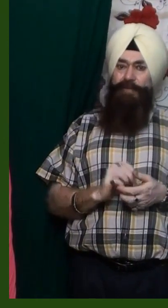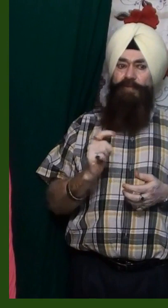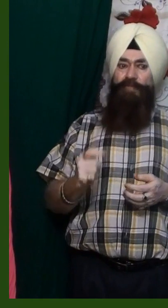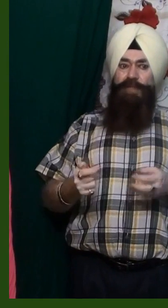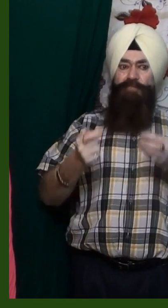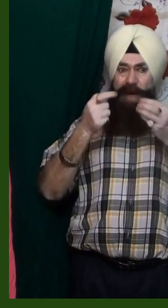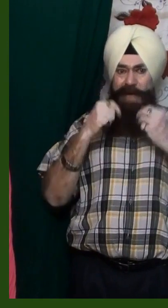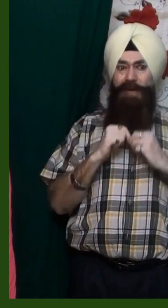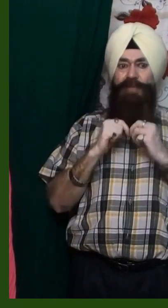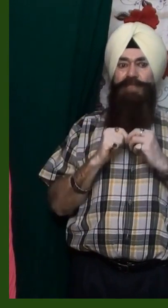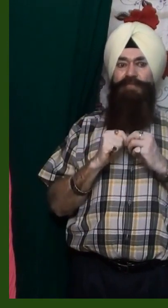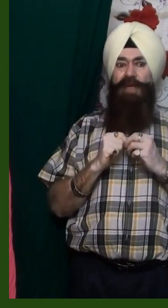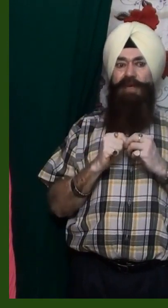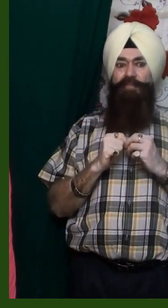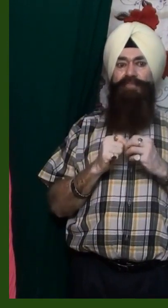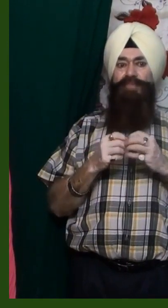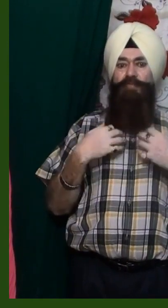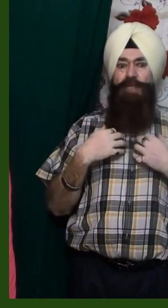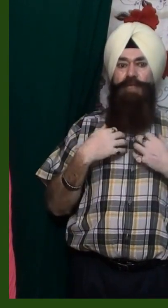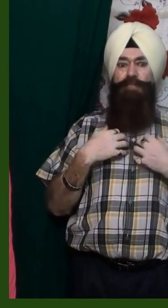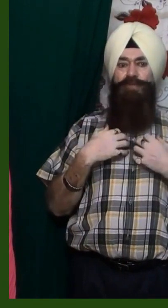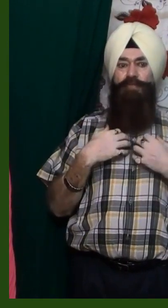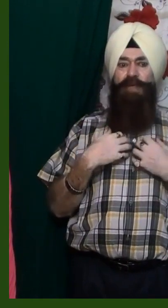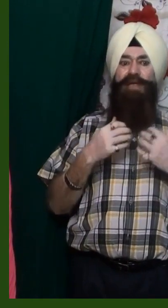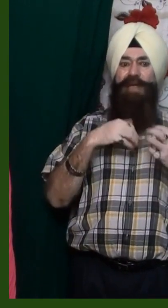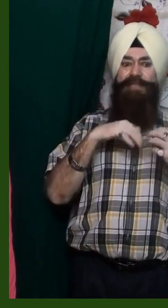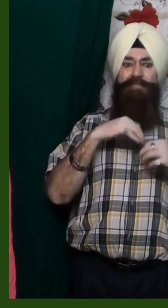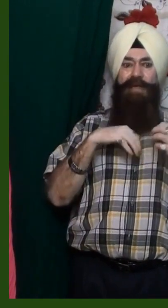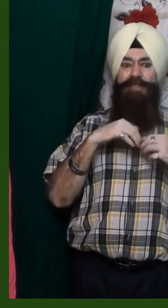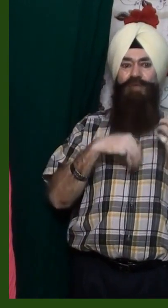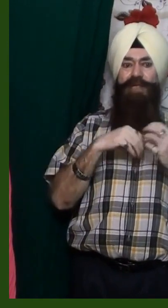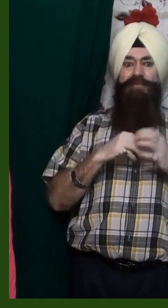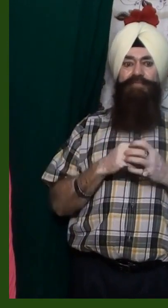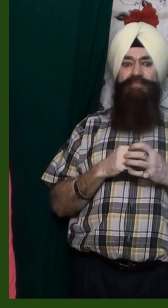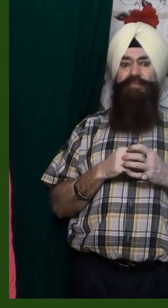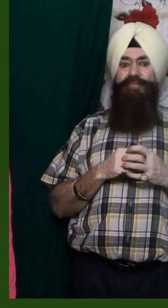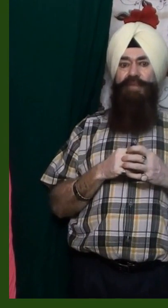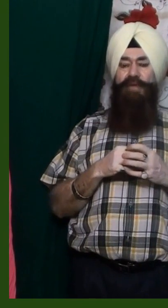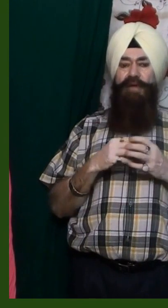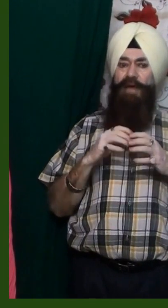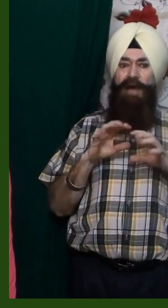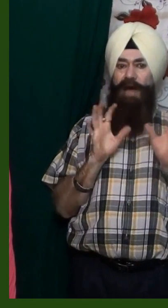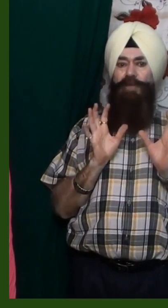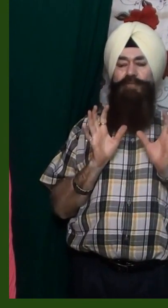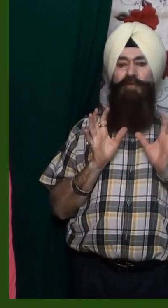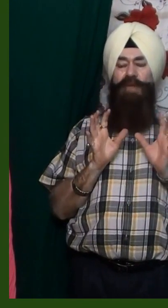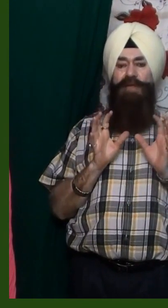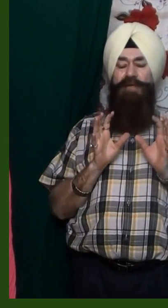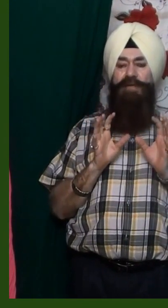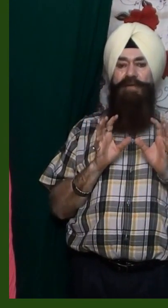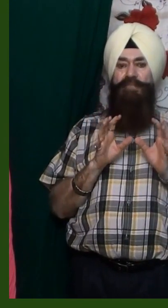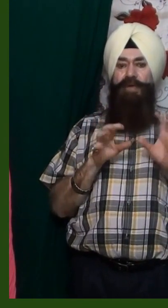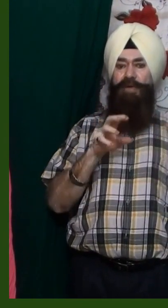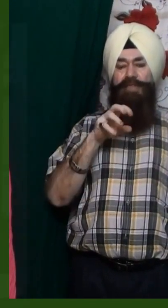But with my reference frame, with respect to me, like my train, I'm not